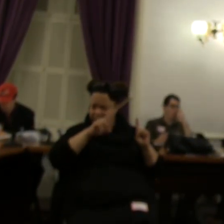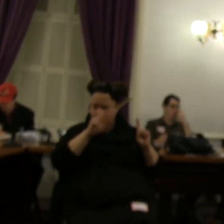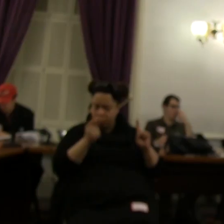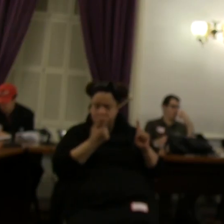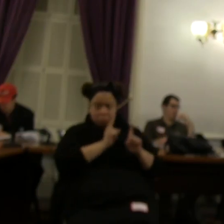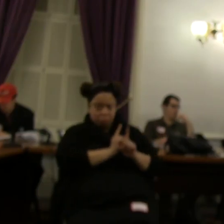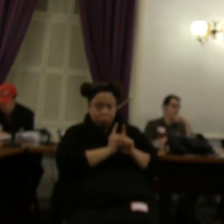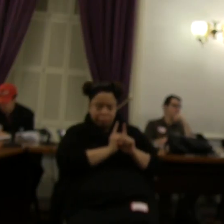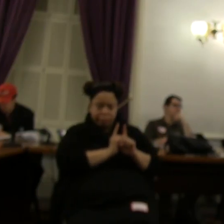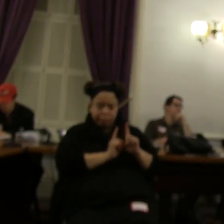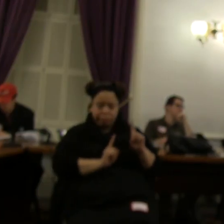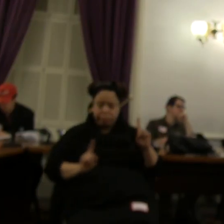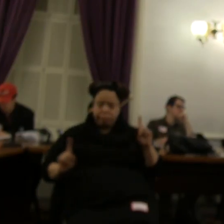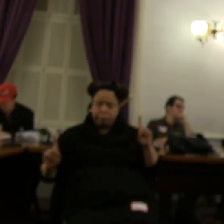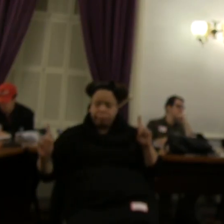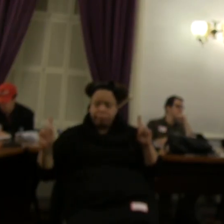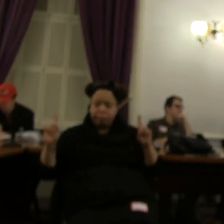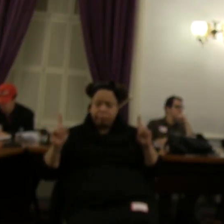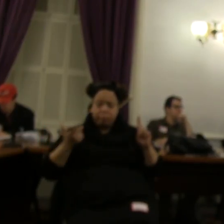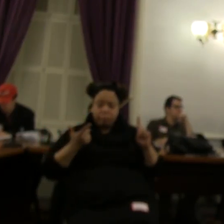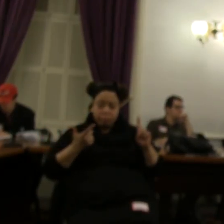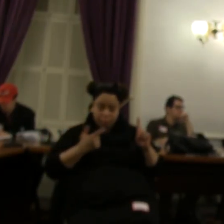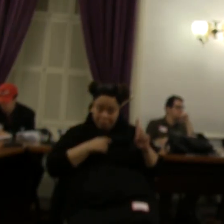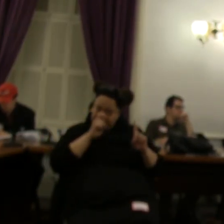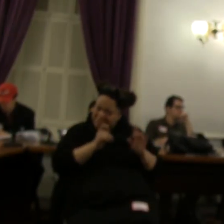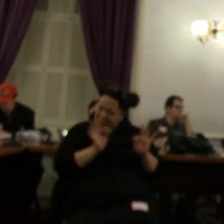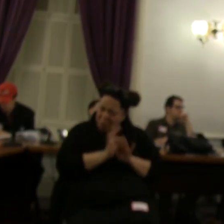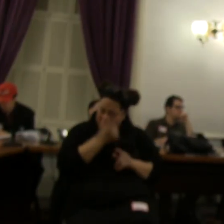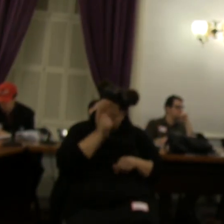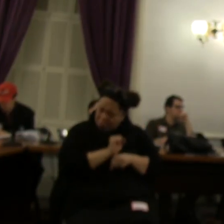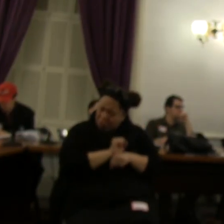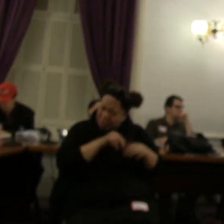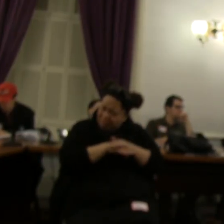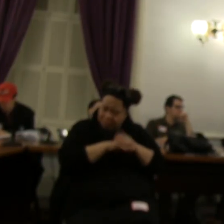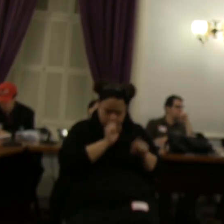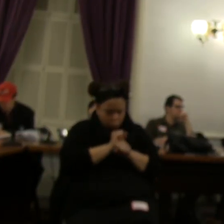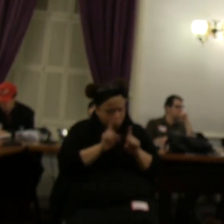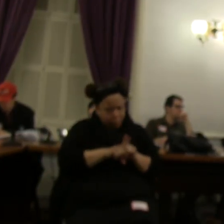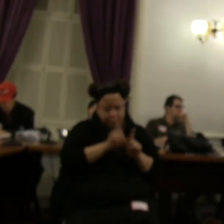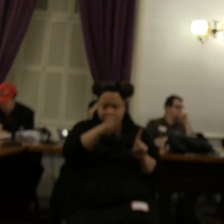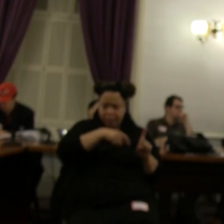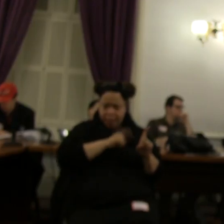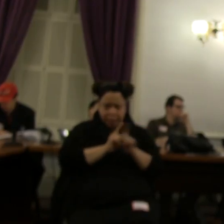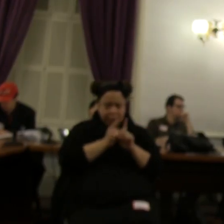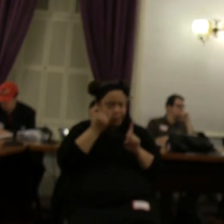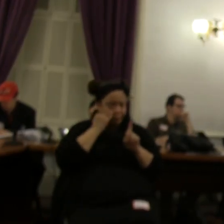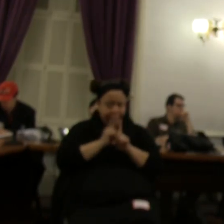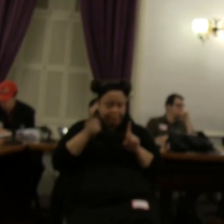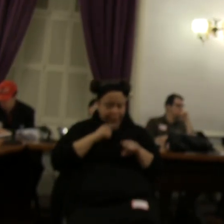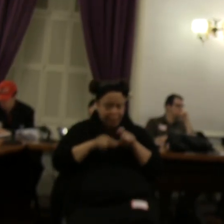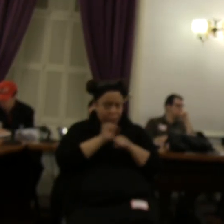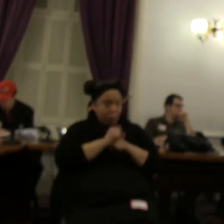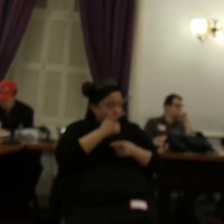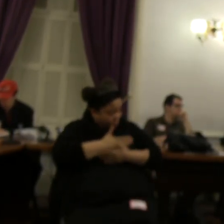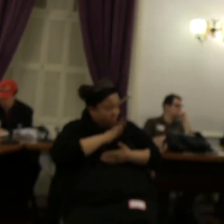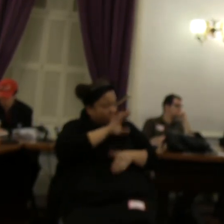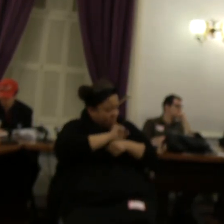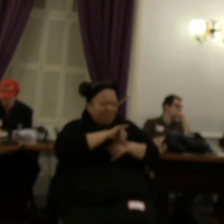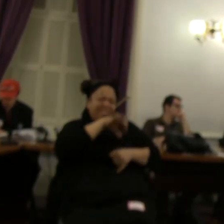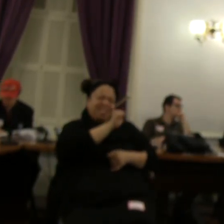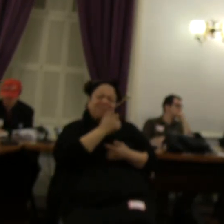I work with somebody, and without her, I wouldn't have the support. And how would your life? My job. For